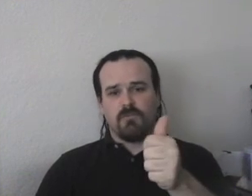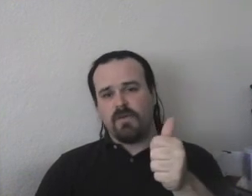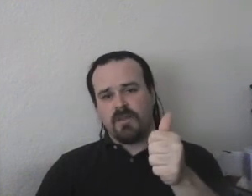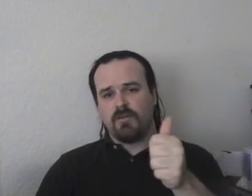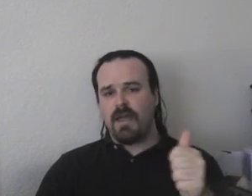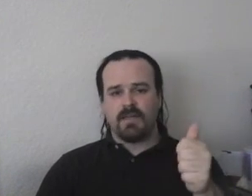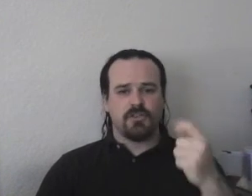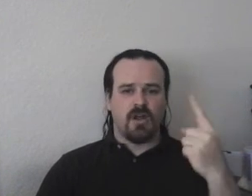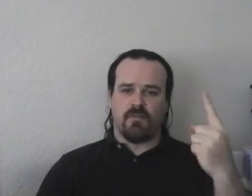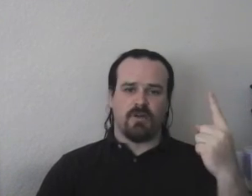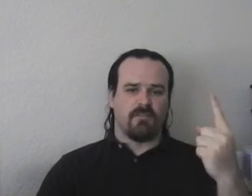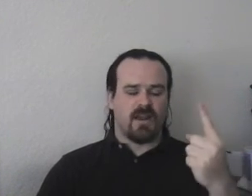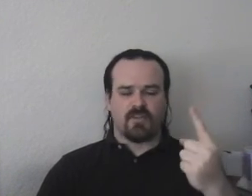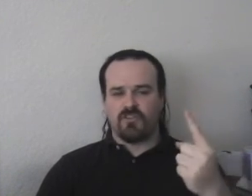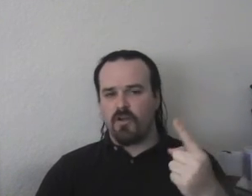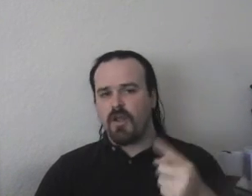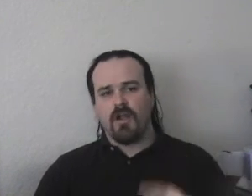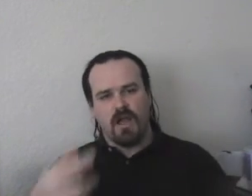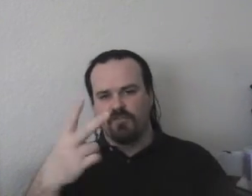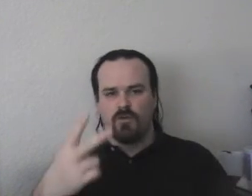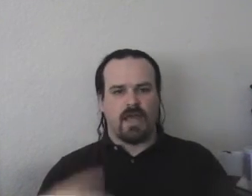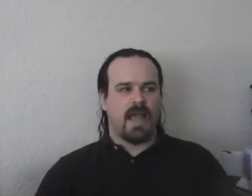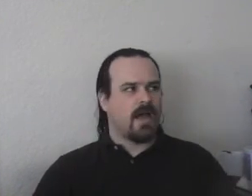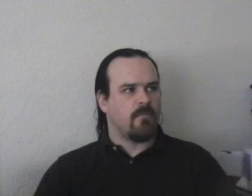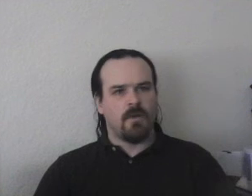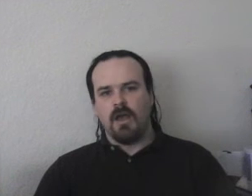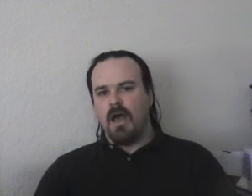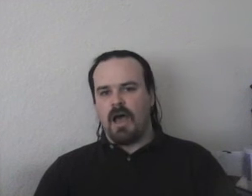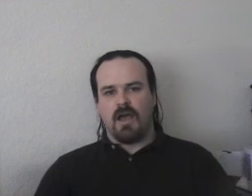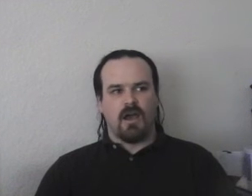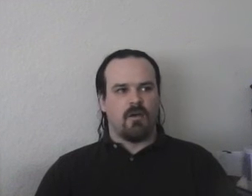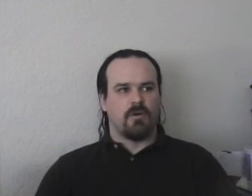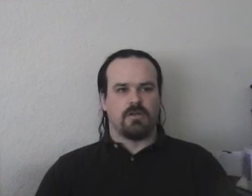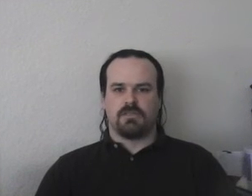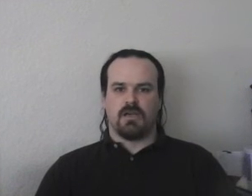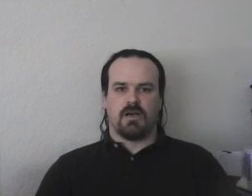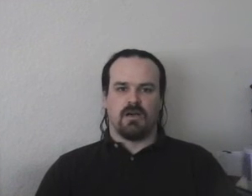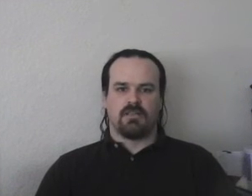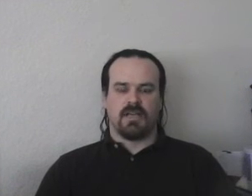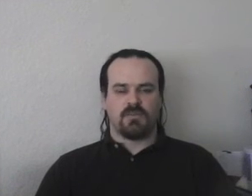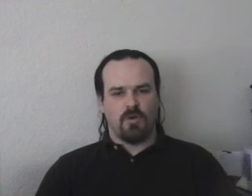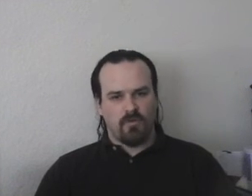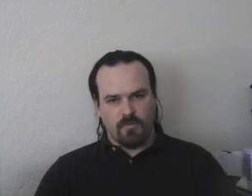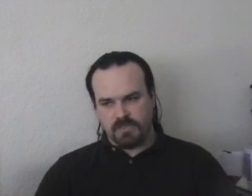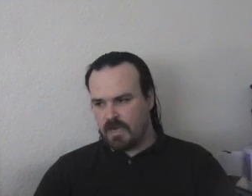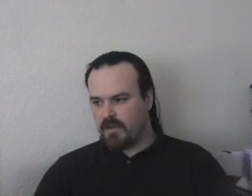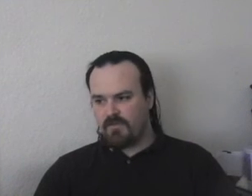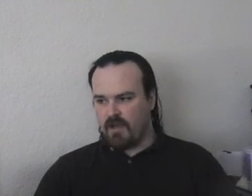movie theater manager, I've been a FedEx courier, I've sold ham, I was a tech support representative. I